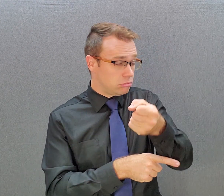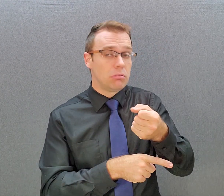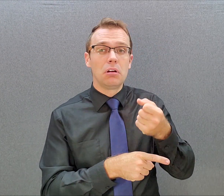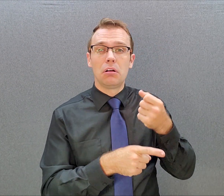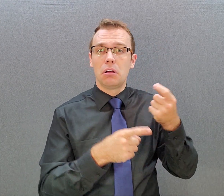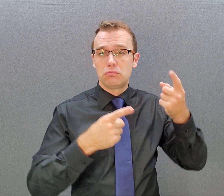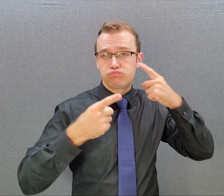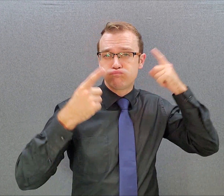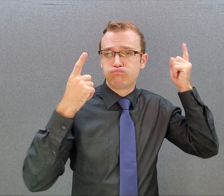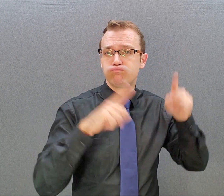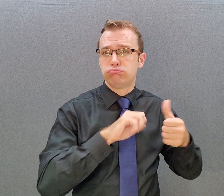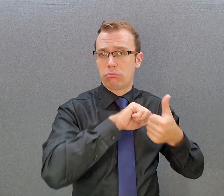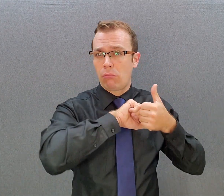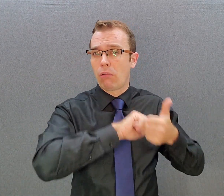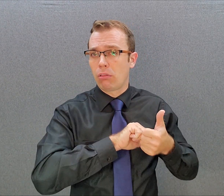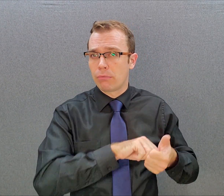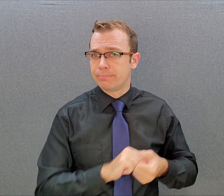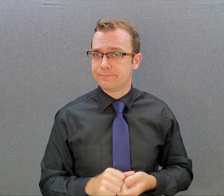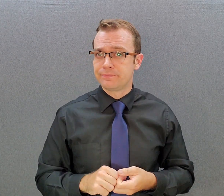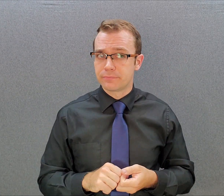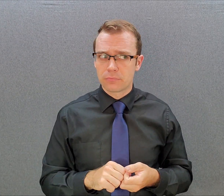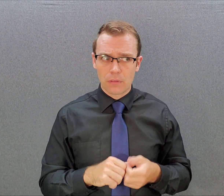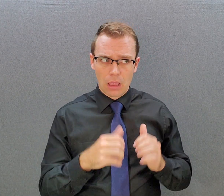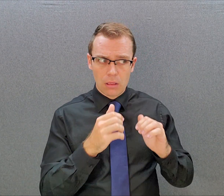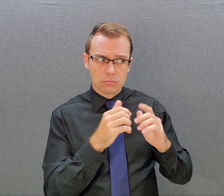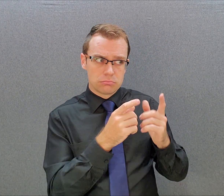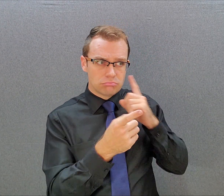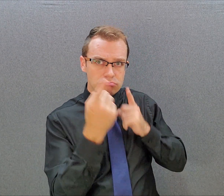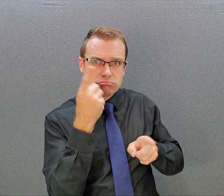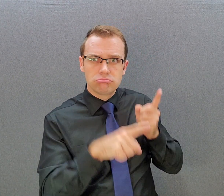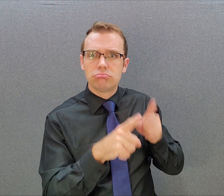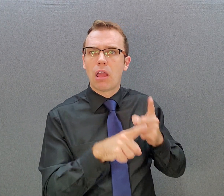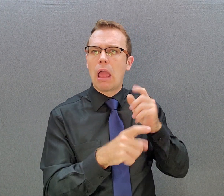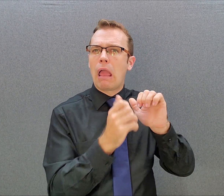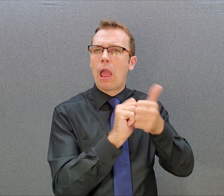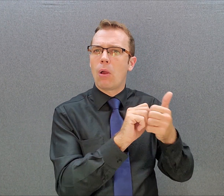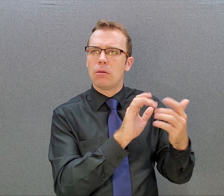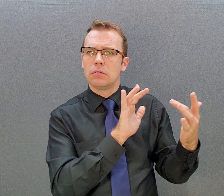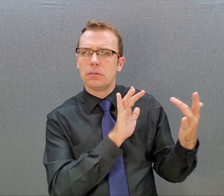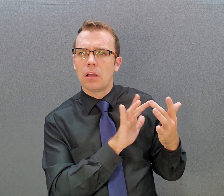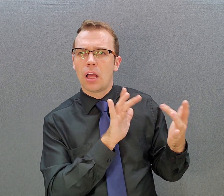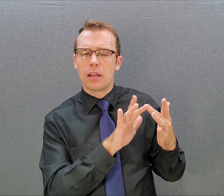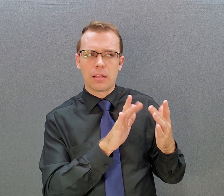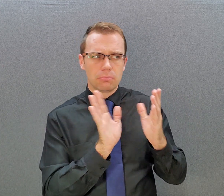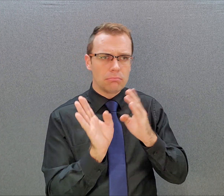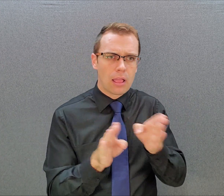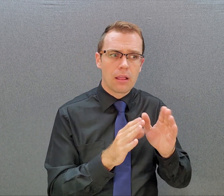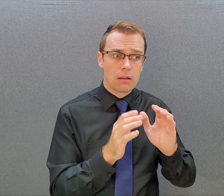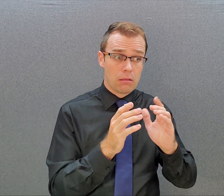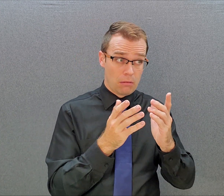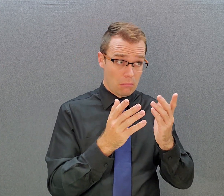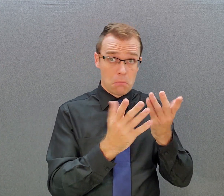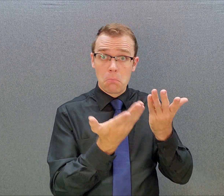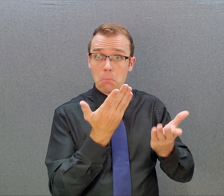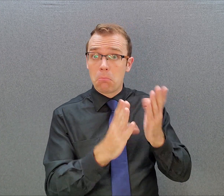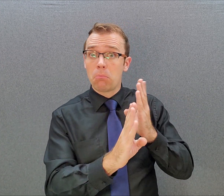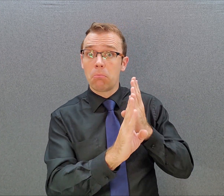leave. Work out a way to contact each other. Make arrangements to take public